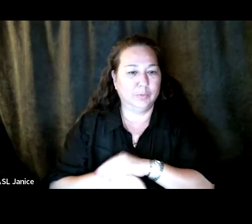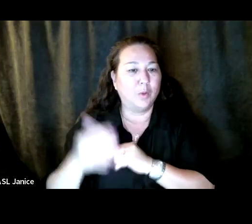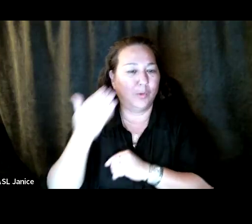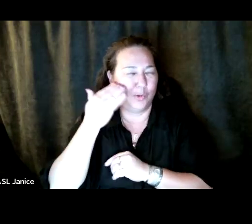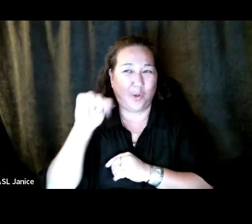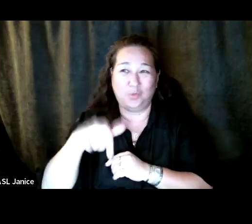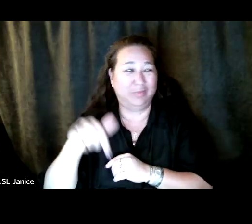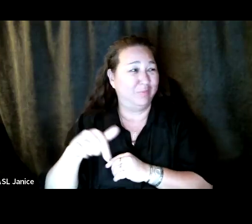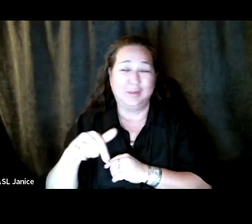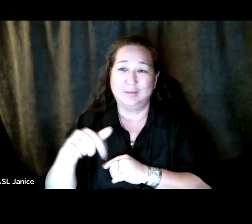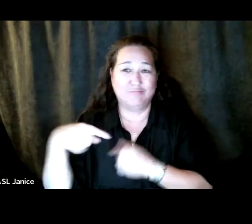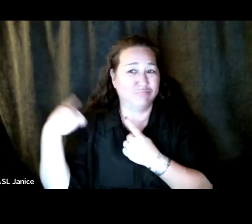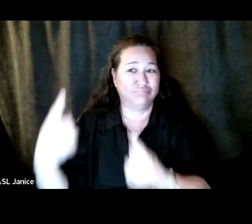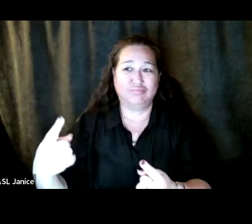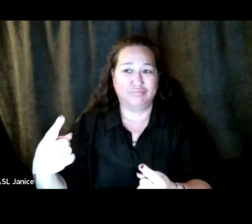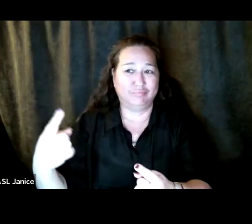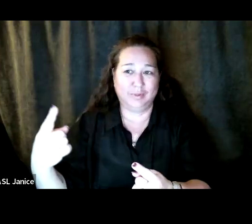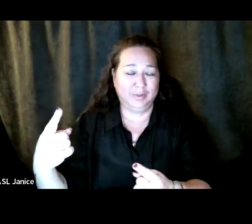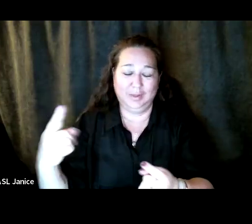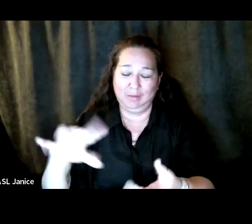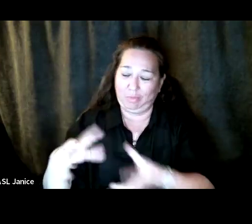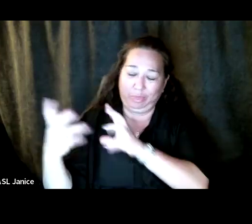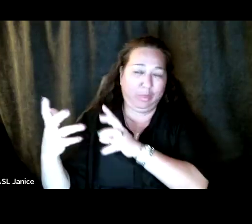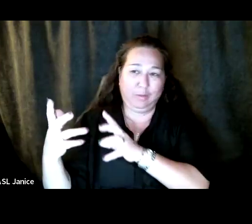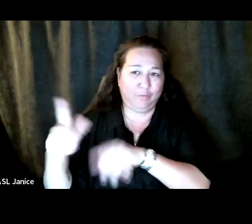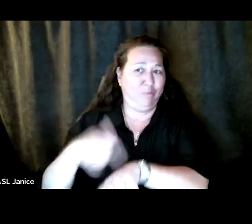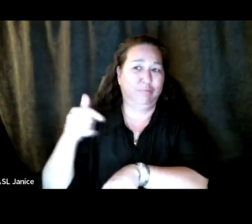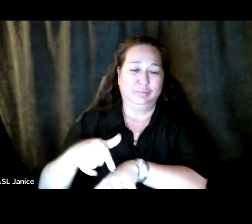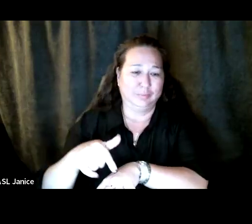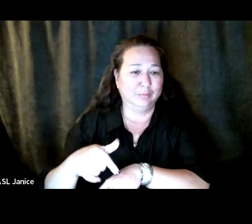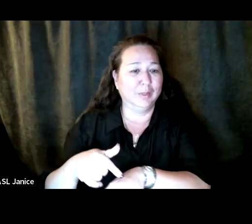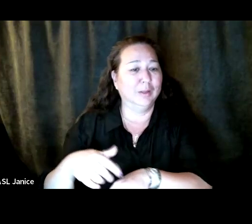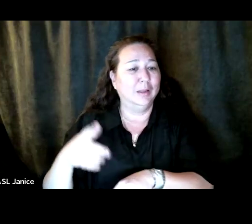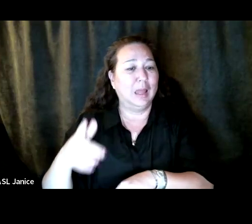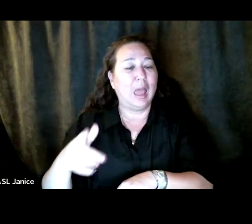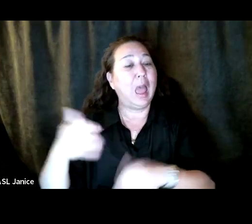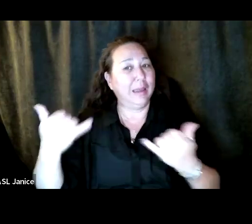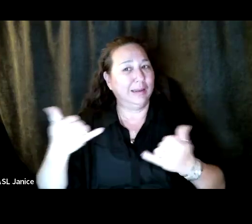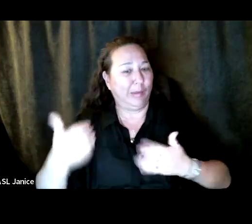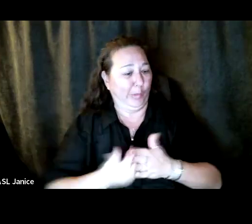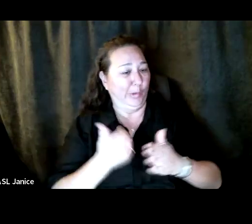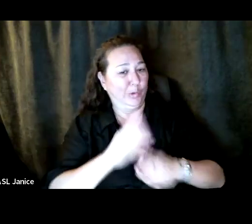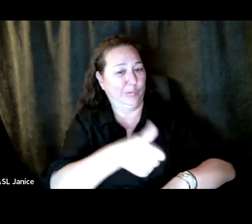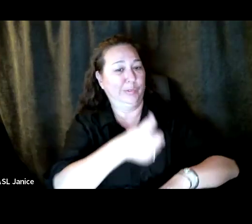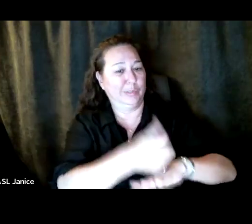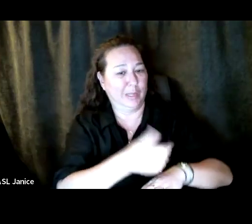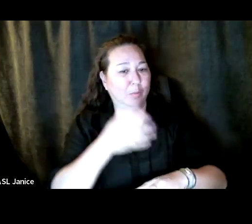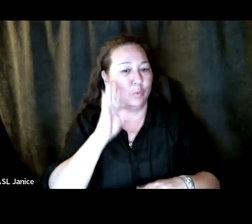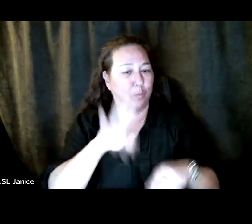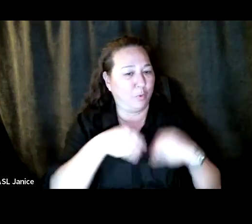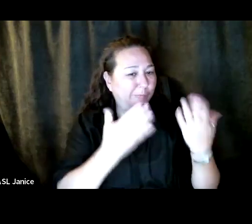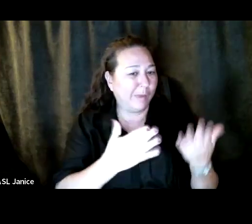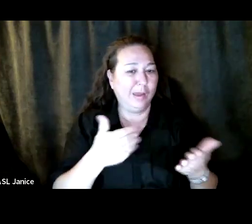long. The renovation plans include new community space, strength training, locker rooms, and physical therapy spaces. Our